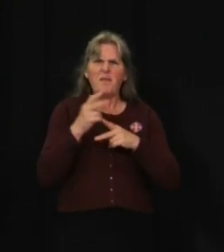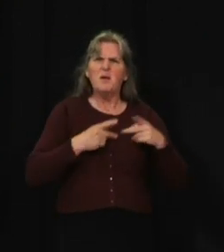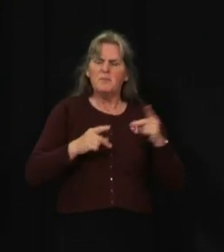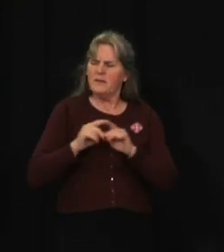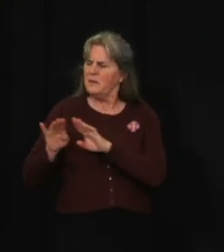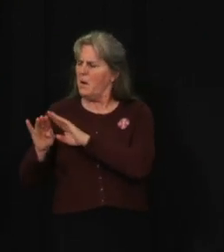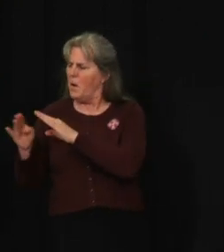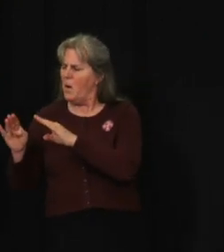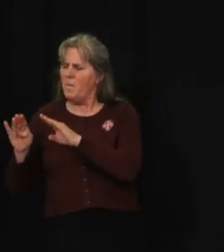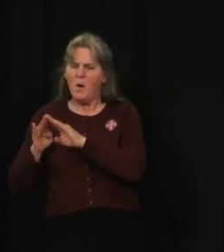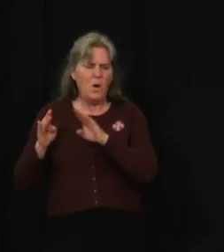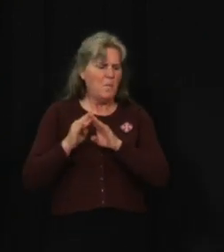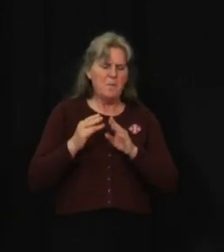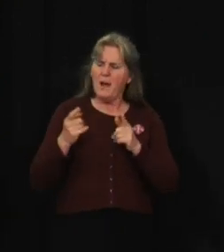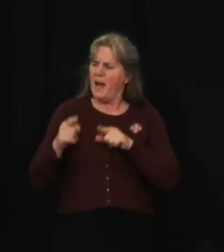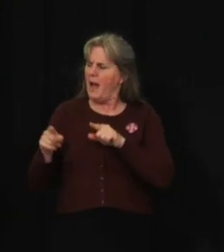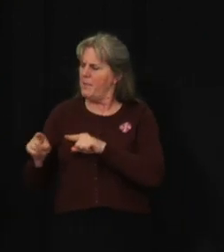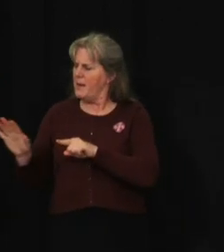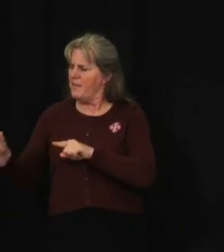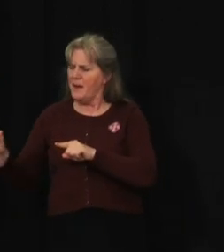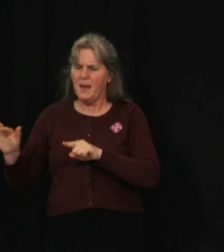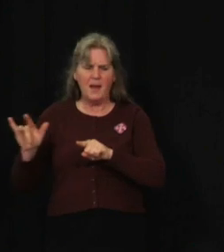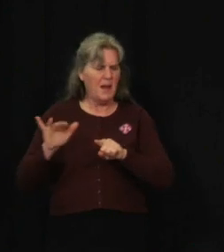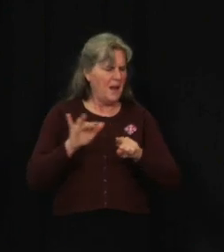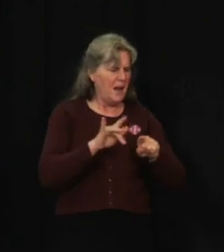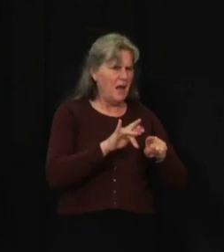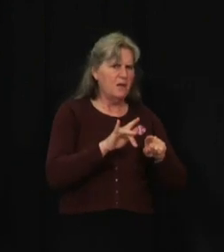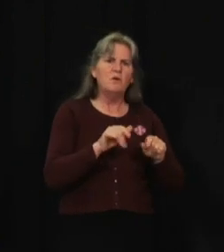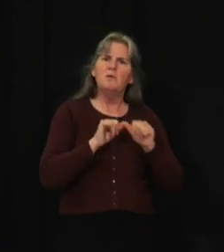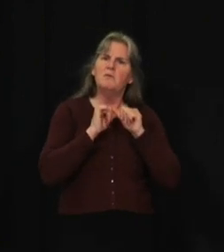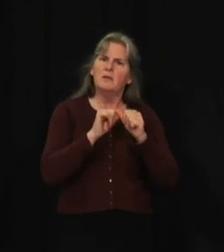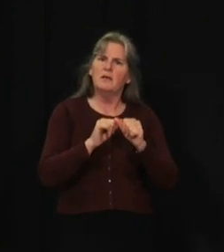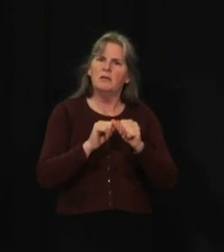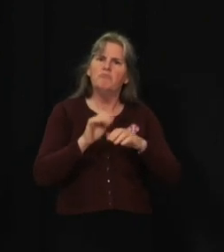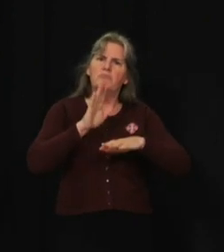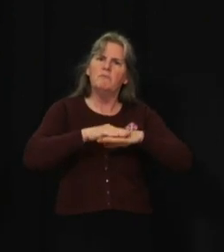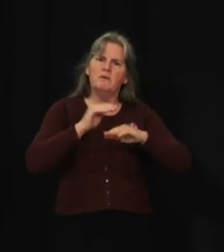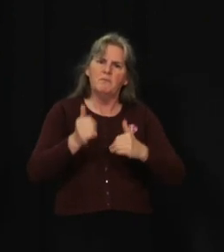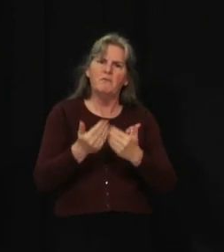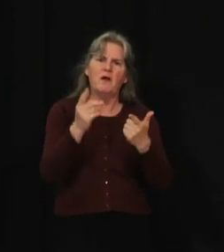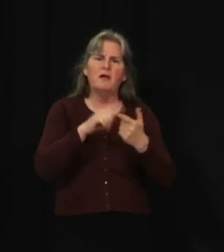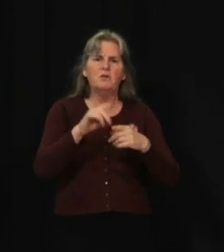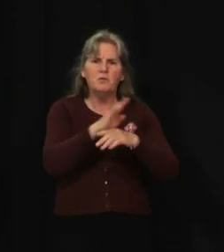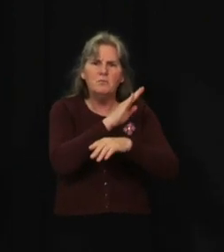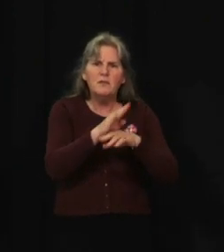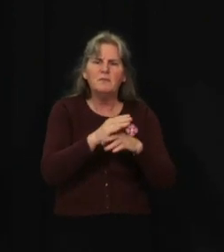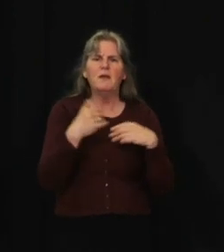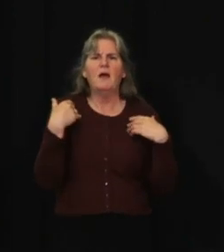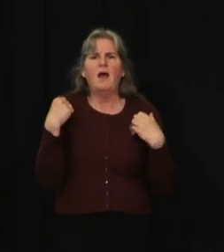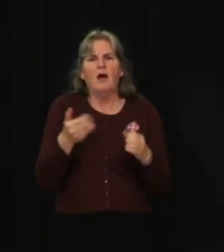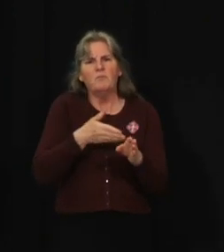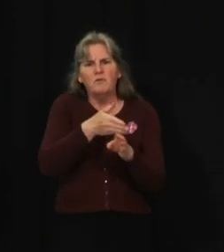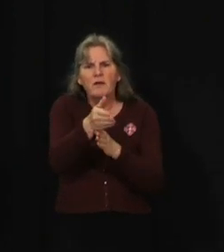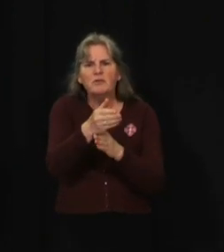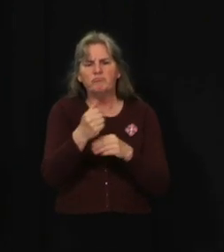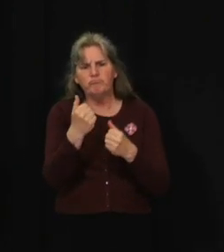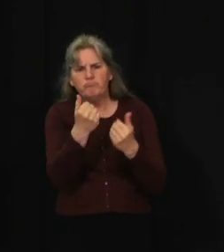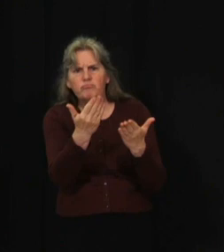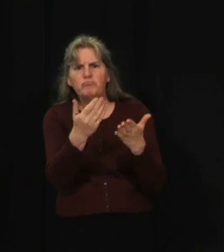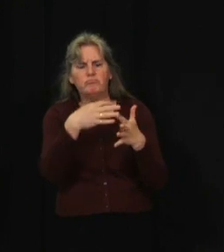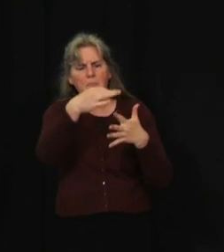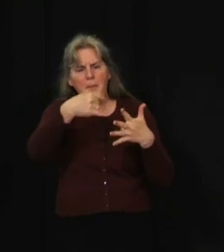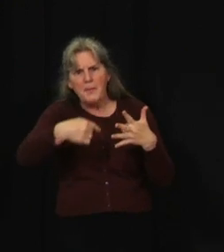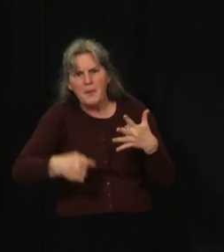We're continuing the work to provide guidance to businesses, workplaces, and healthcare providers that will allow them to loosen